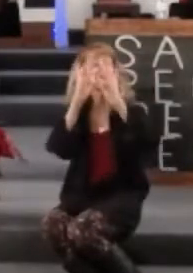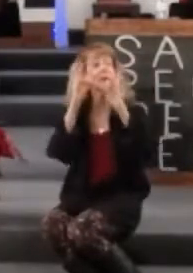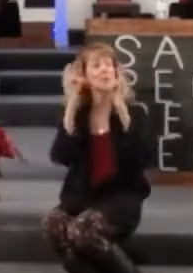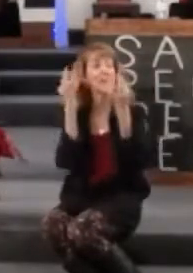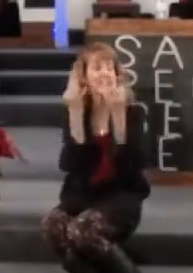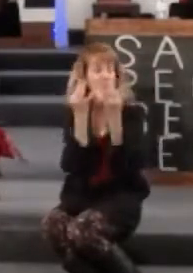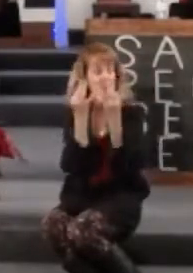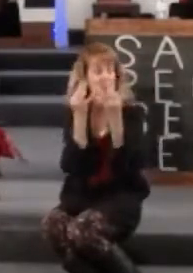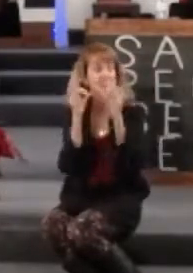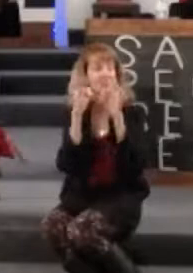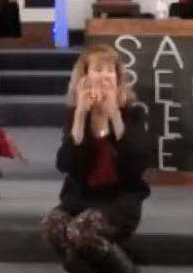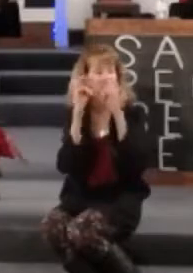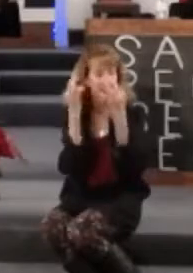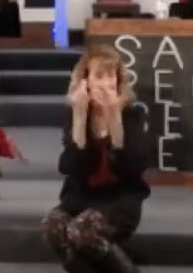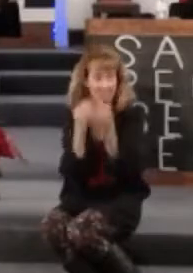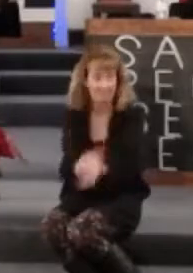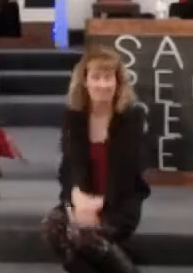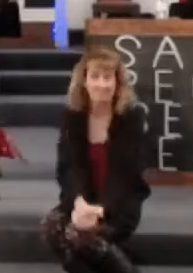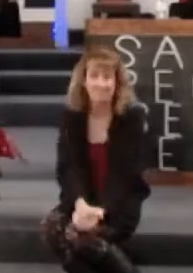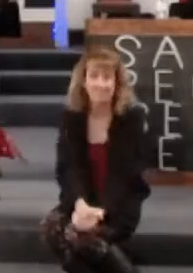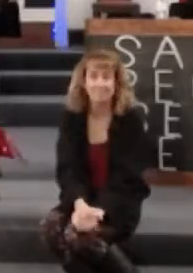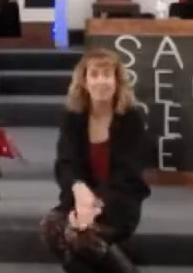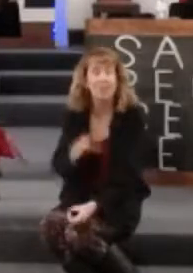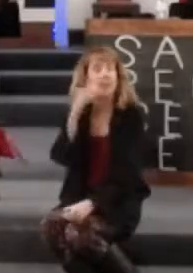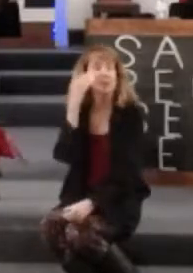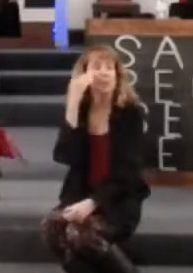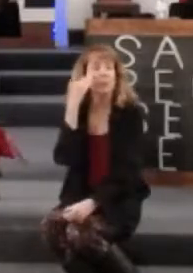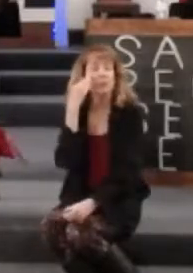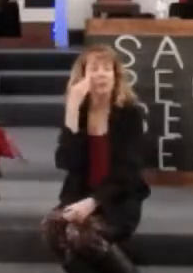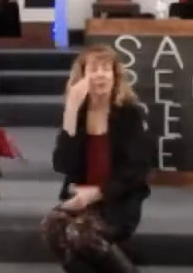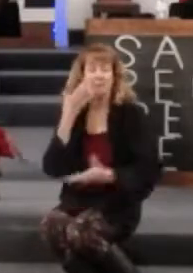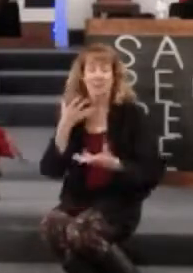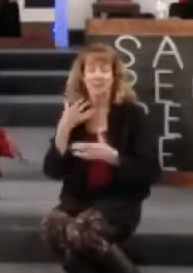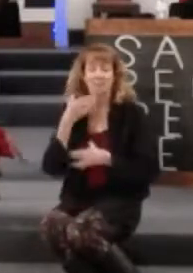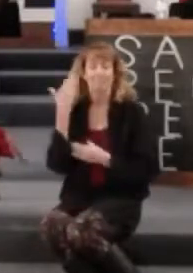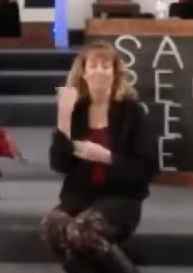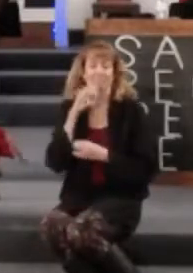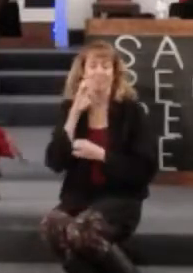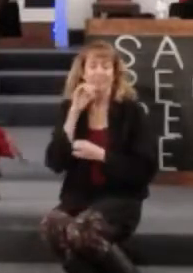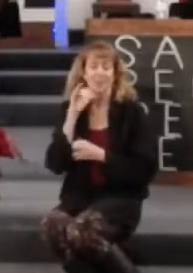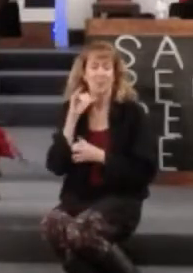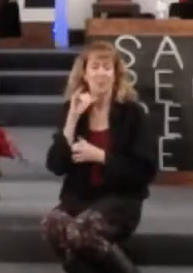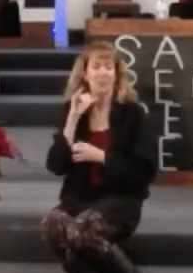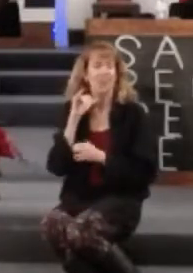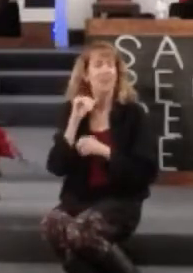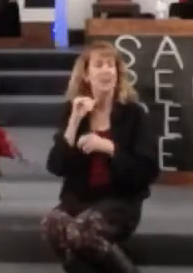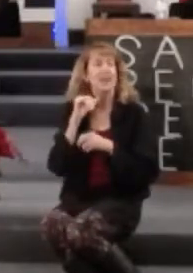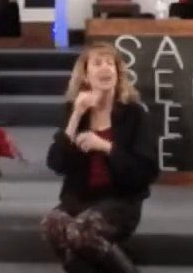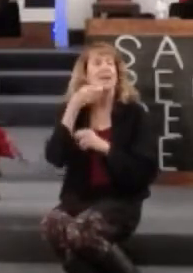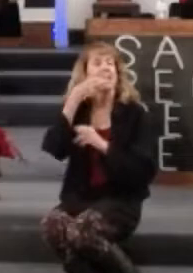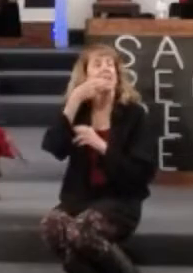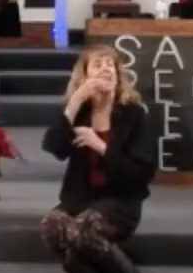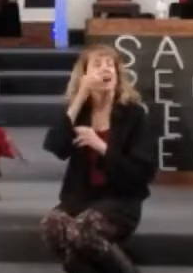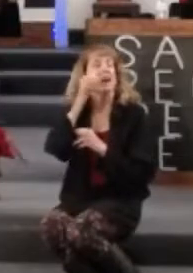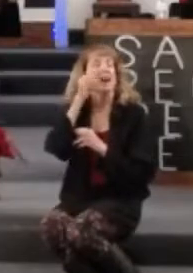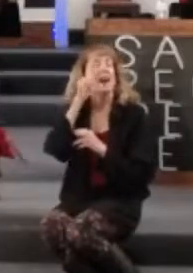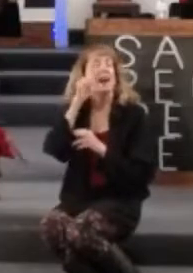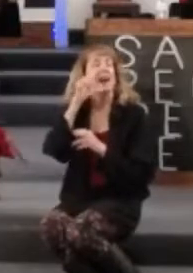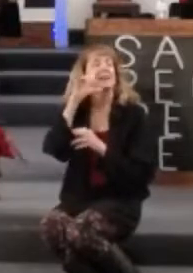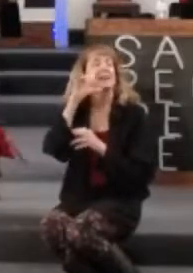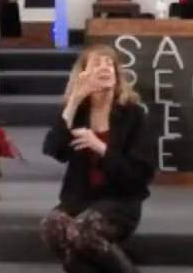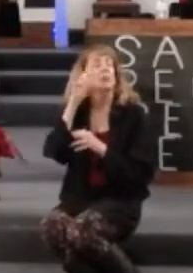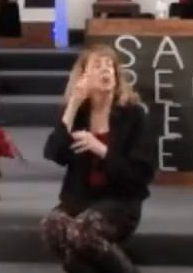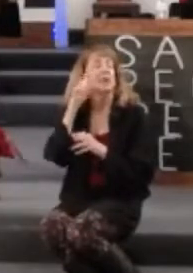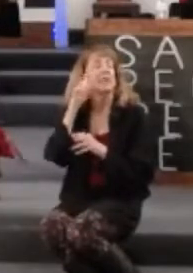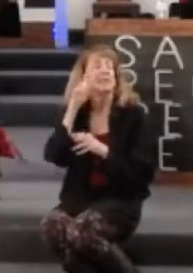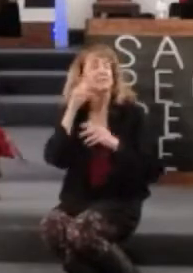talk about family. You know, over the past half century or so, Hollywood has tried to use television